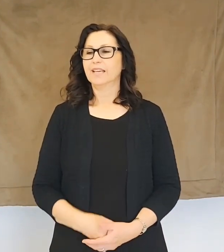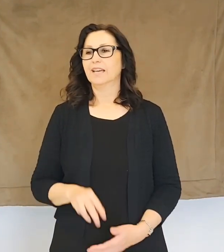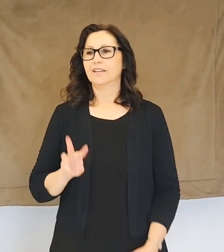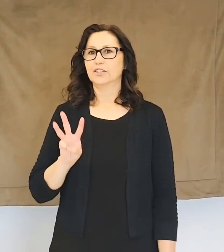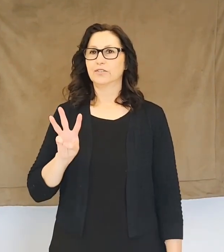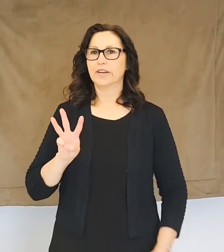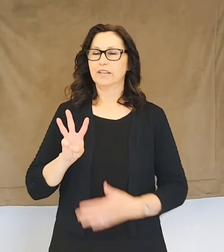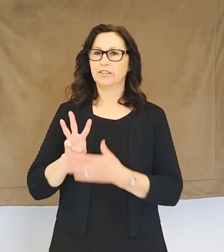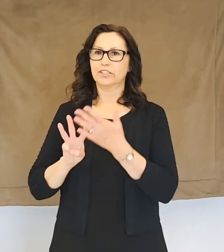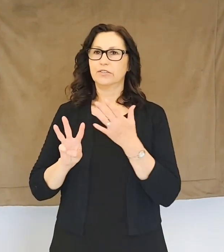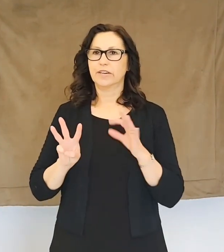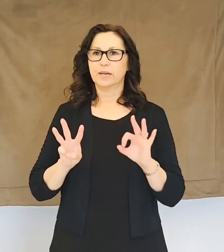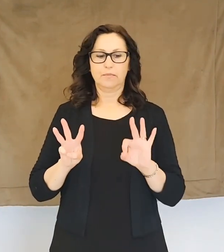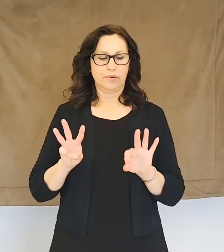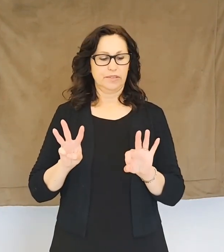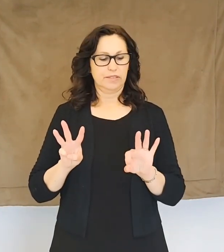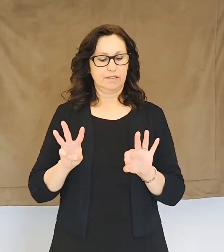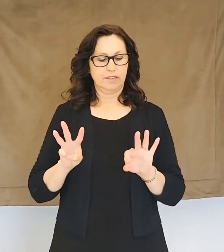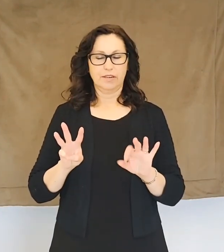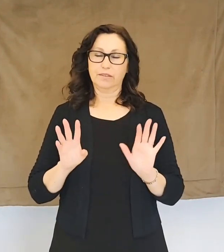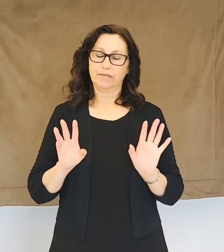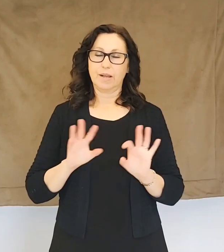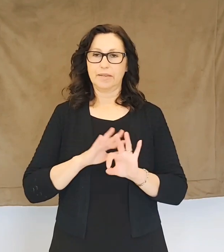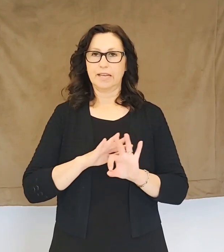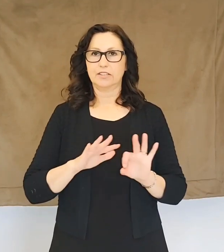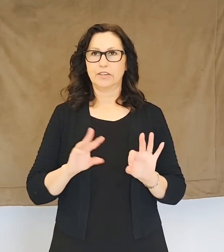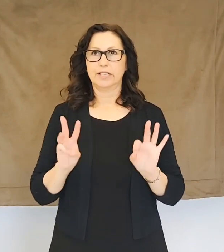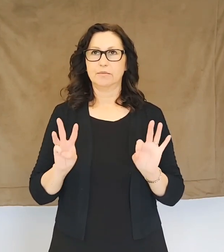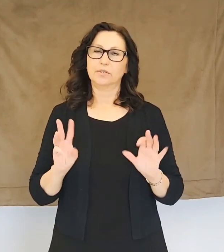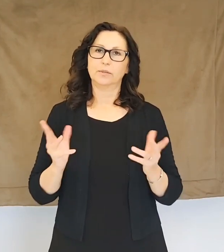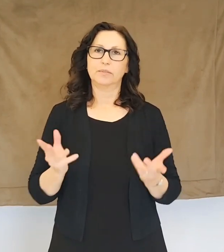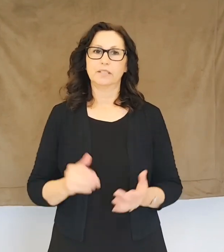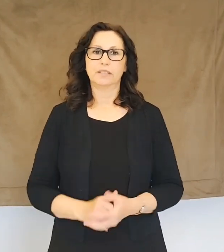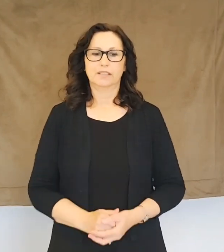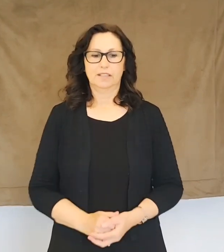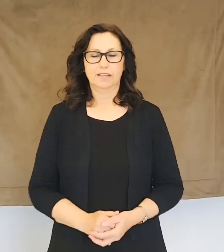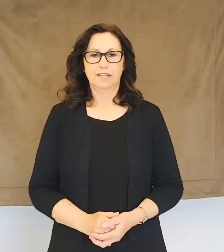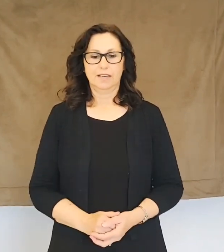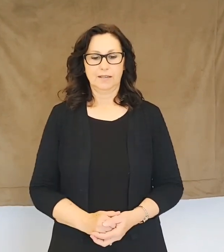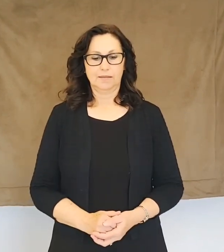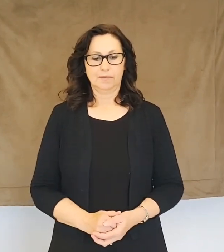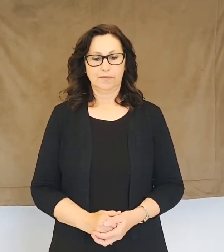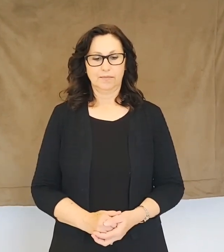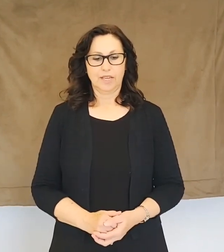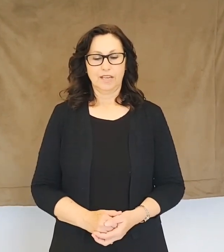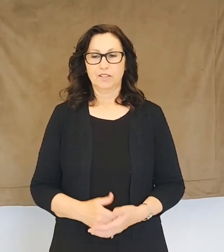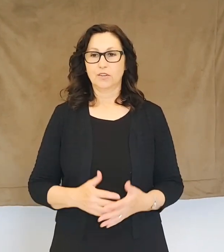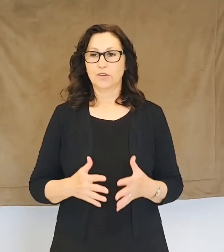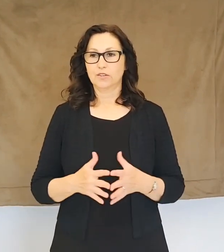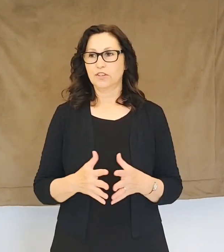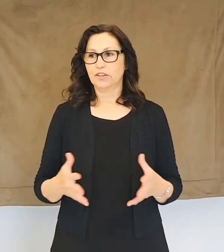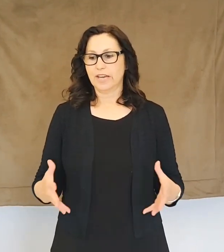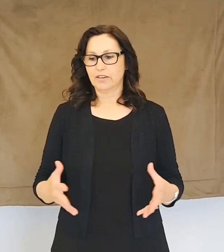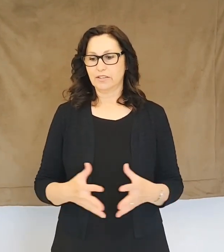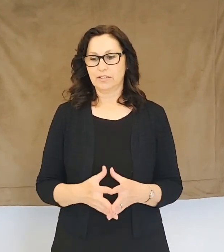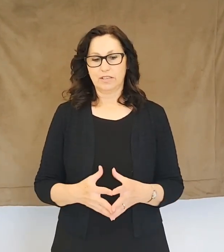yeah, and they're just straight up where, you know, I mean, that's straight up too, but, So those are your letters,